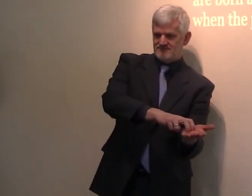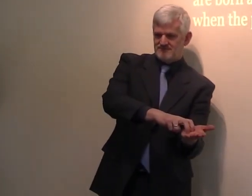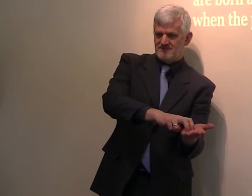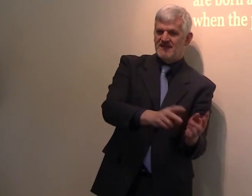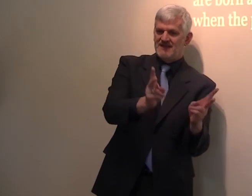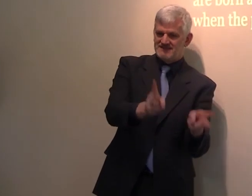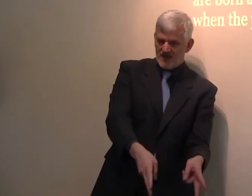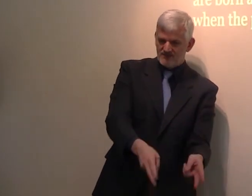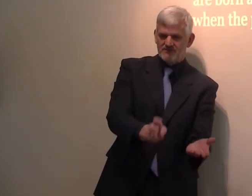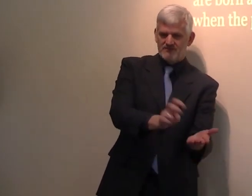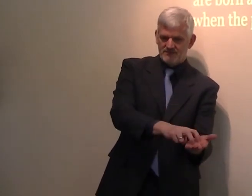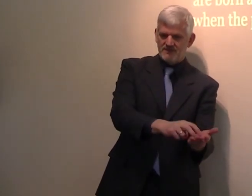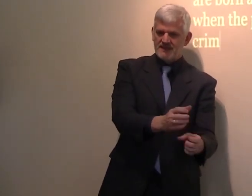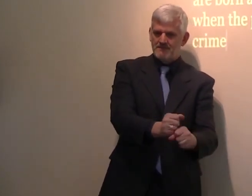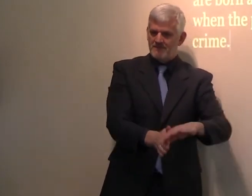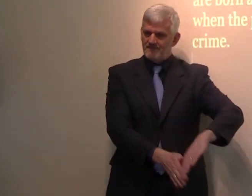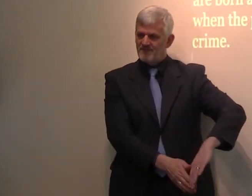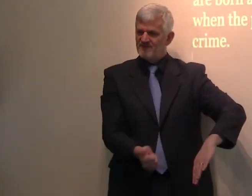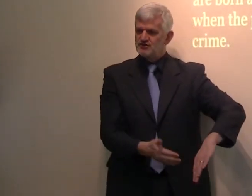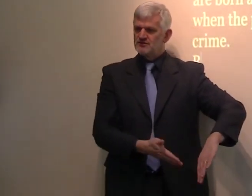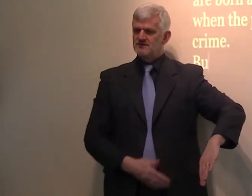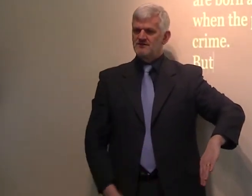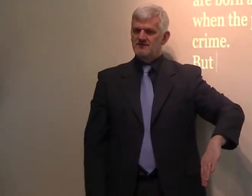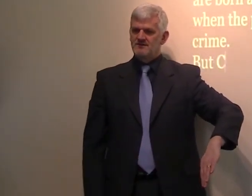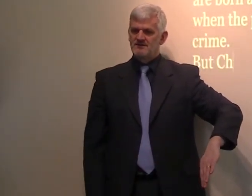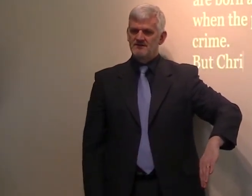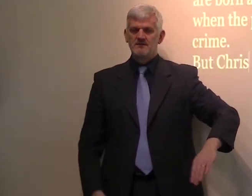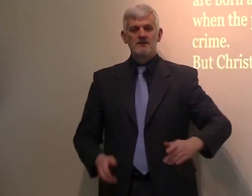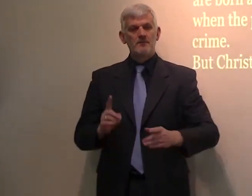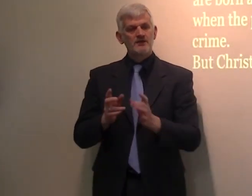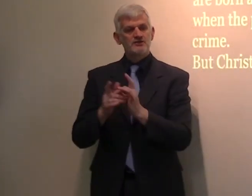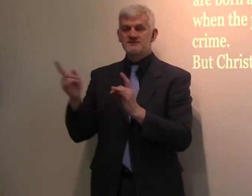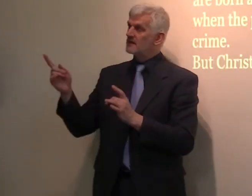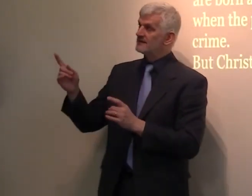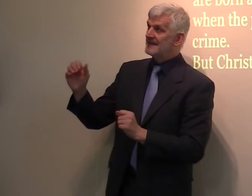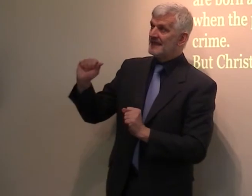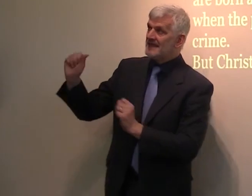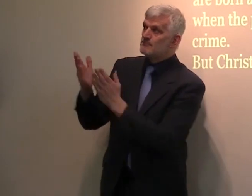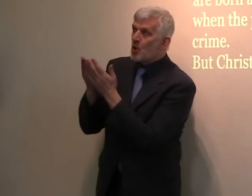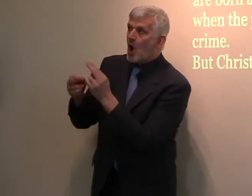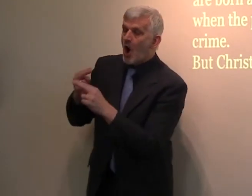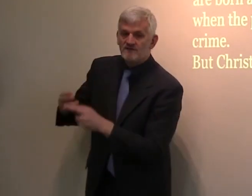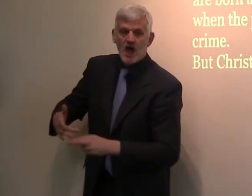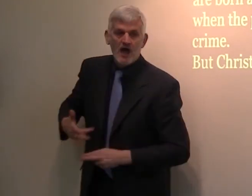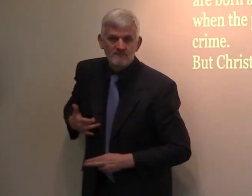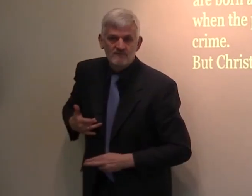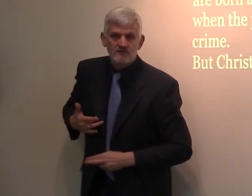erase the name of the believer. If it's there, it will always be there. That's a confirmation